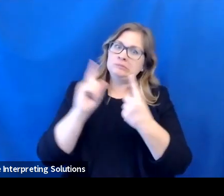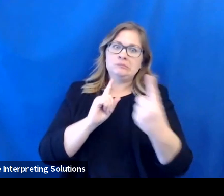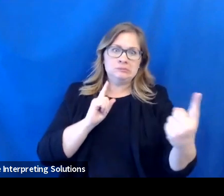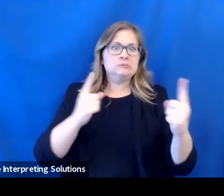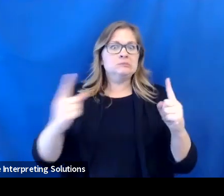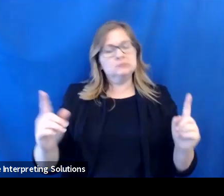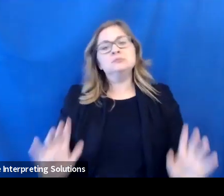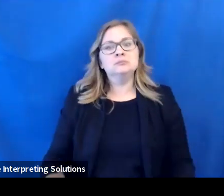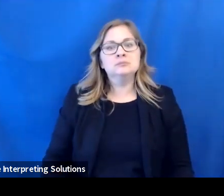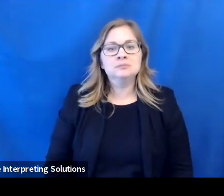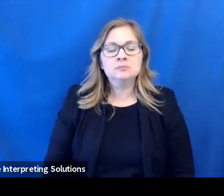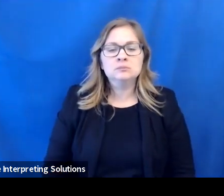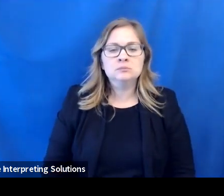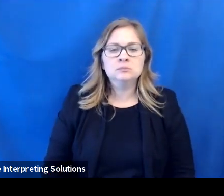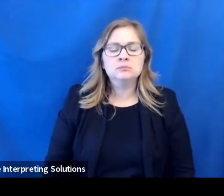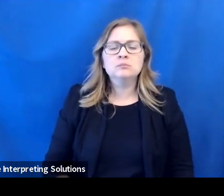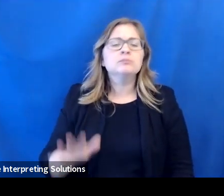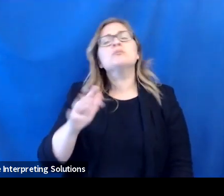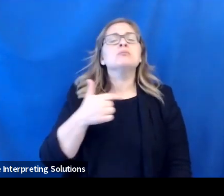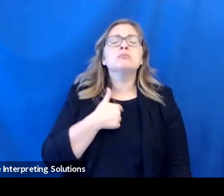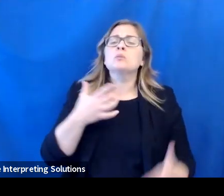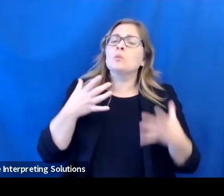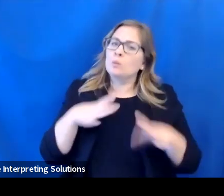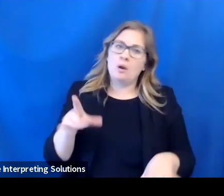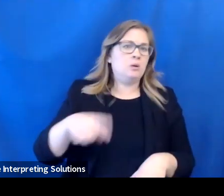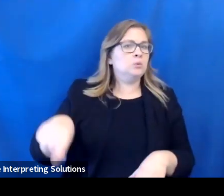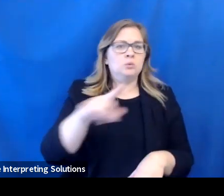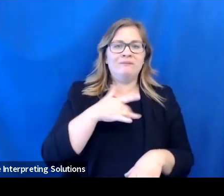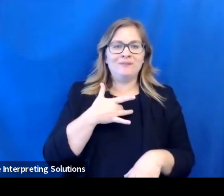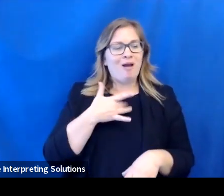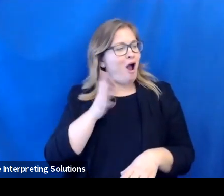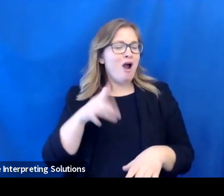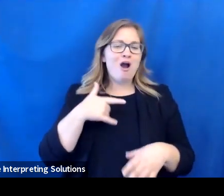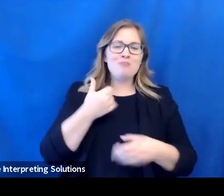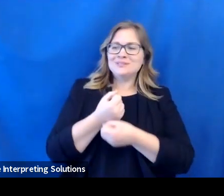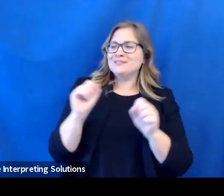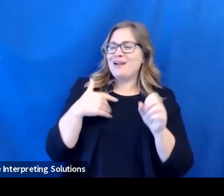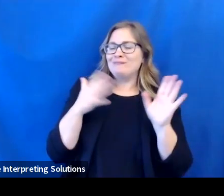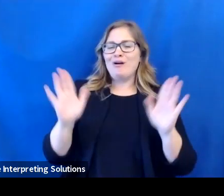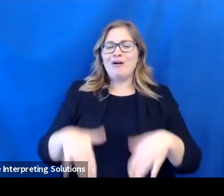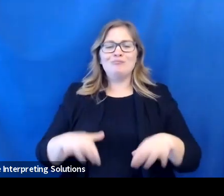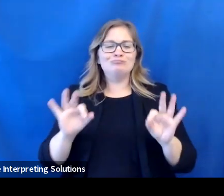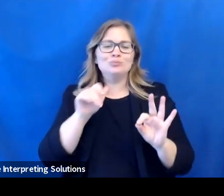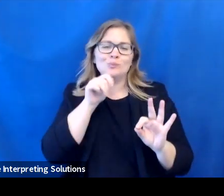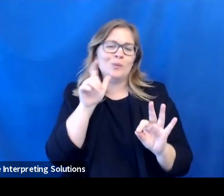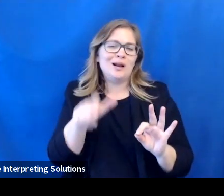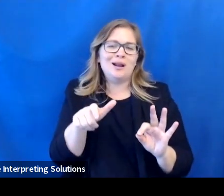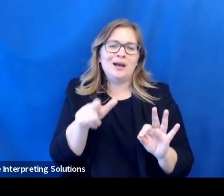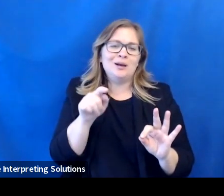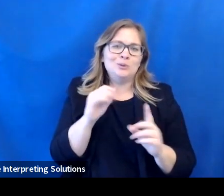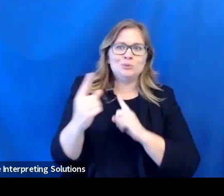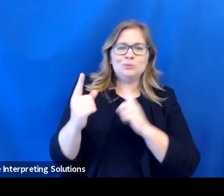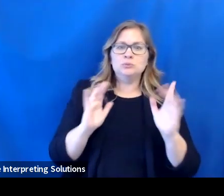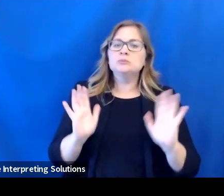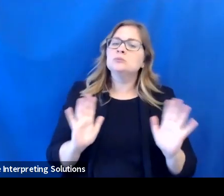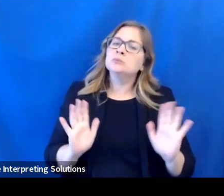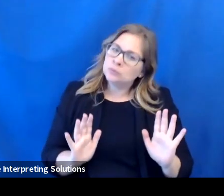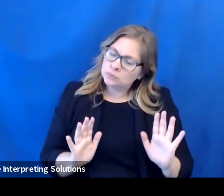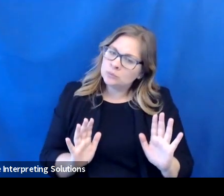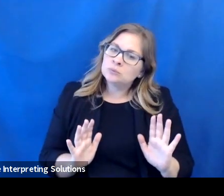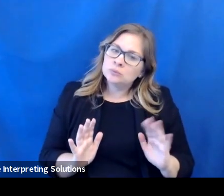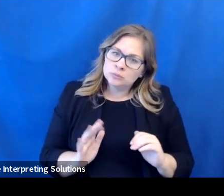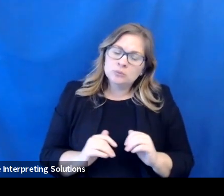take away from this, what we're doing is working. And we have a chance, if we get this right, to avoid the worst of the things